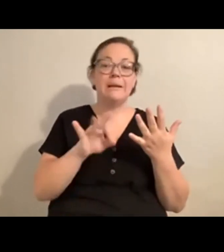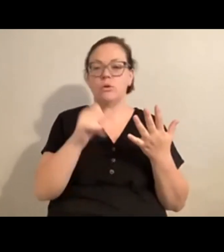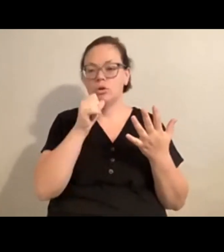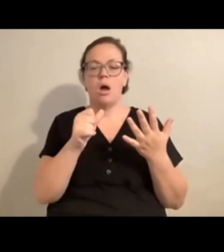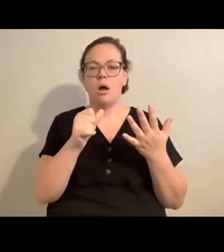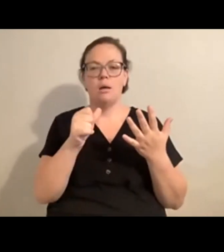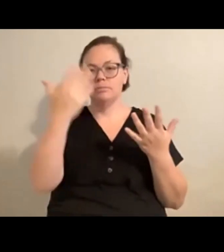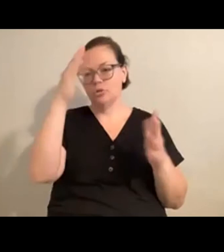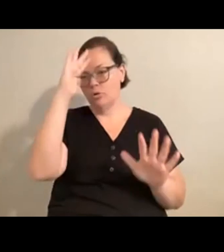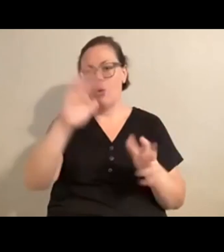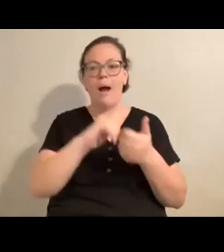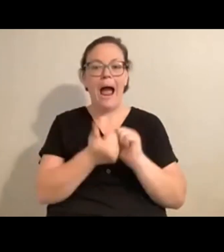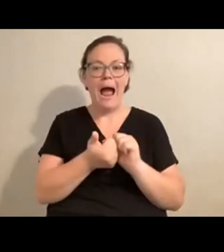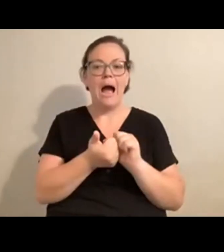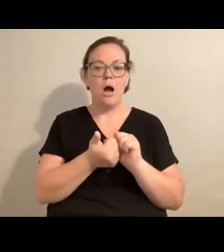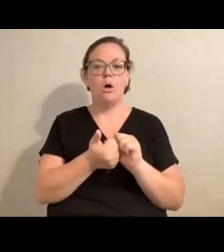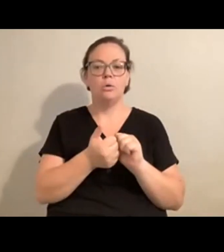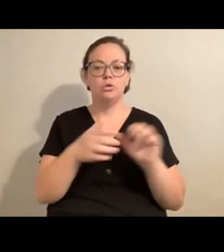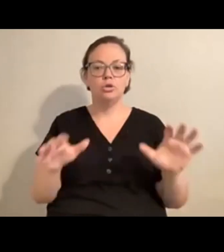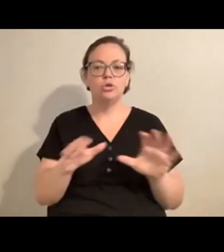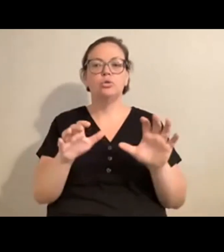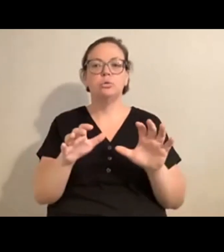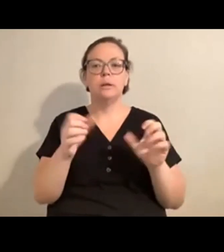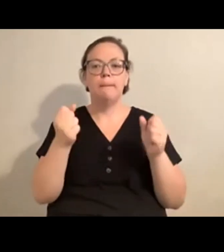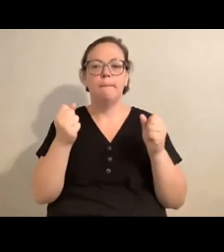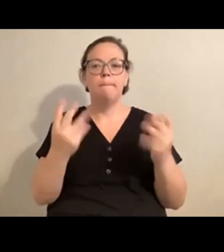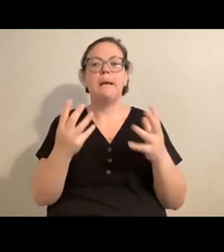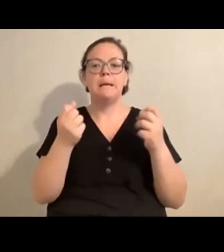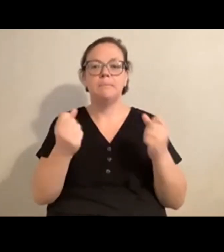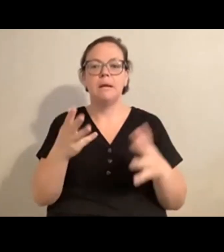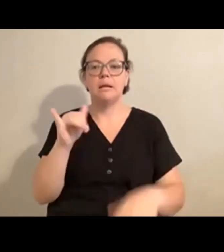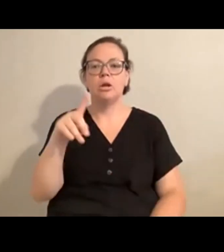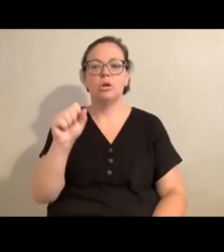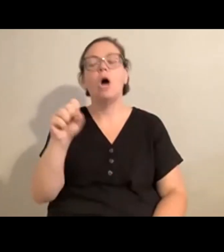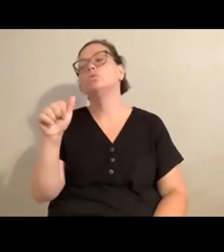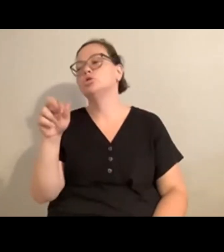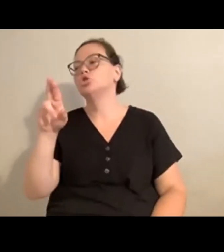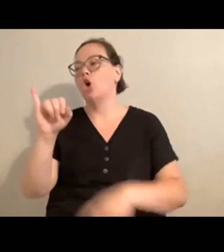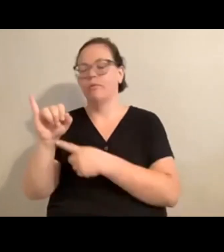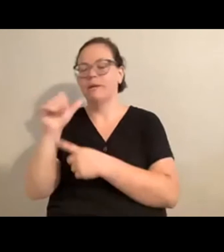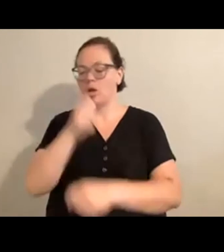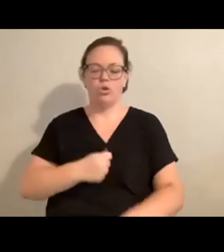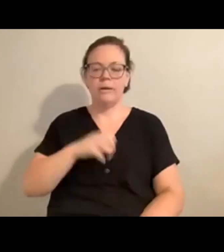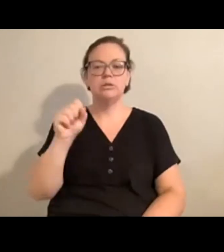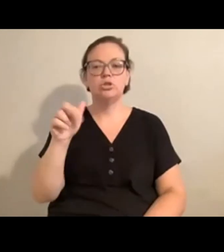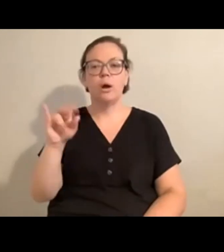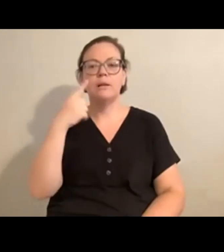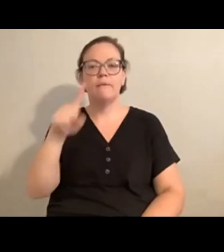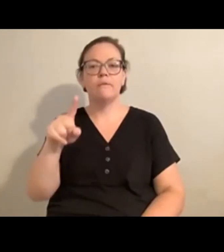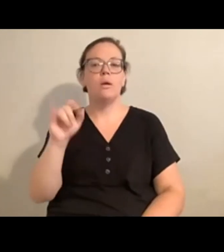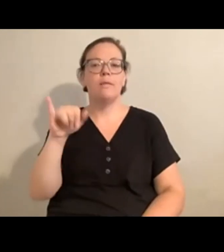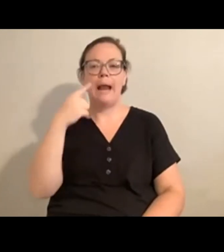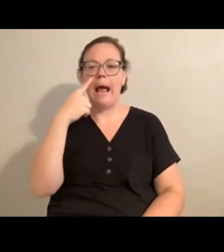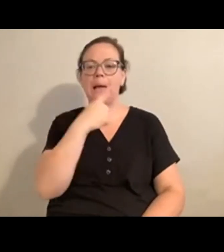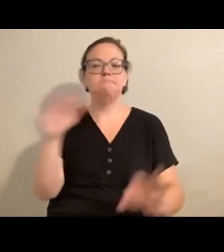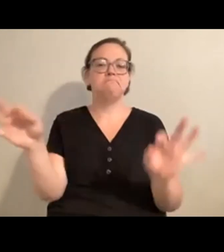fold a sari, it's just many, many, many yards of material. So to the naked eye, it's nothing, it's